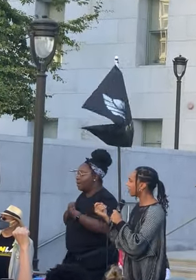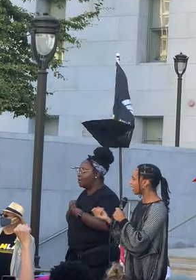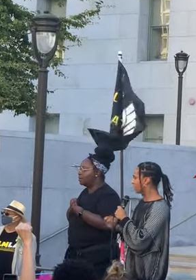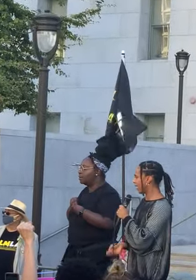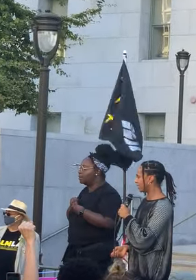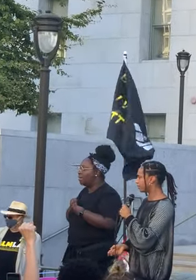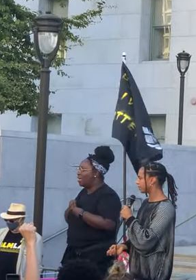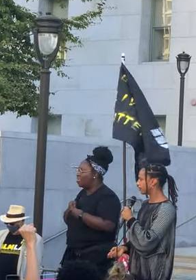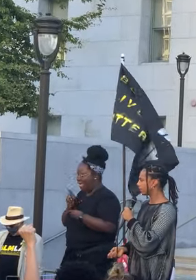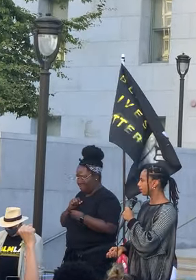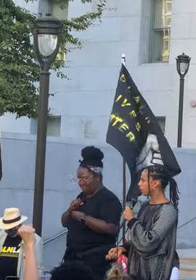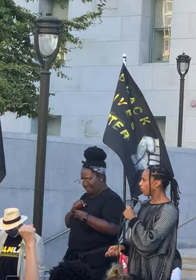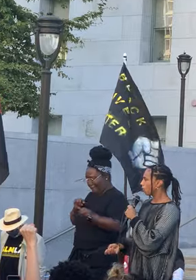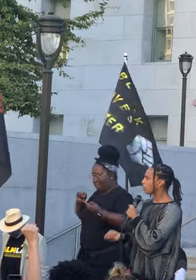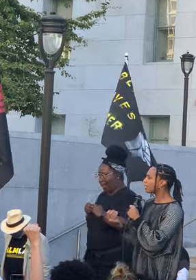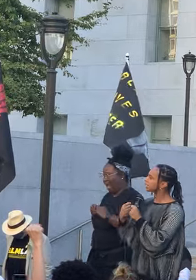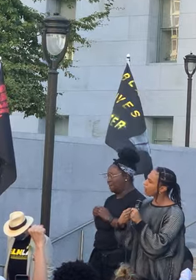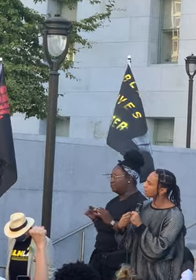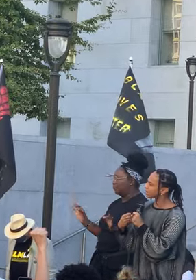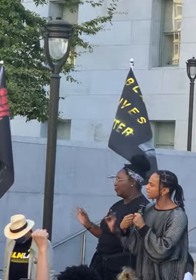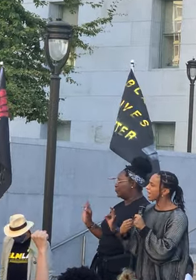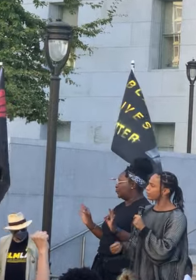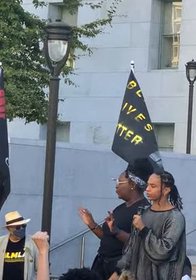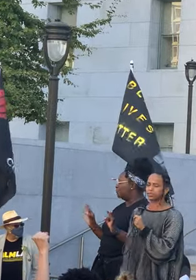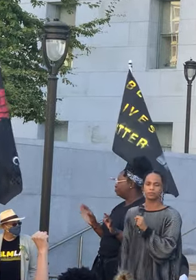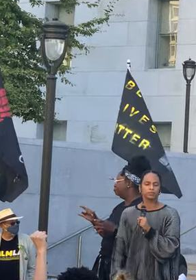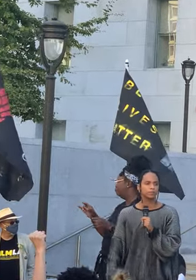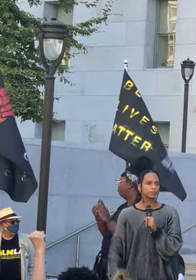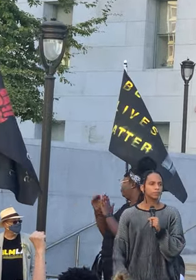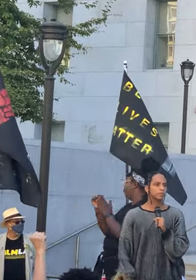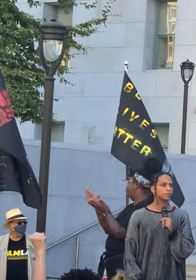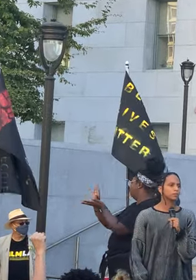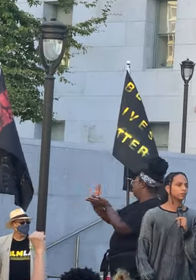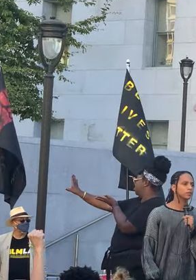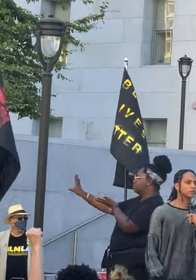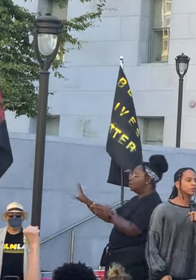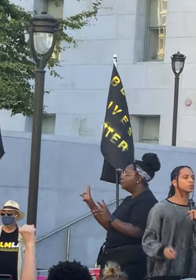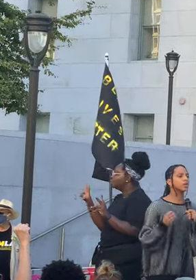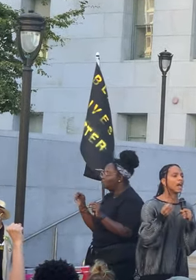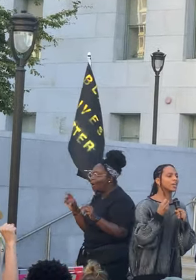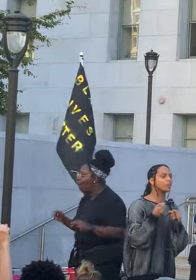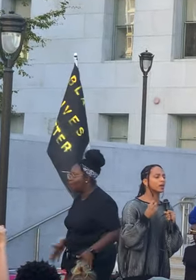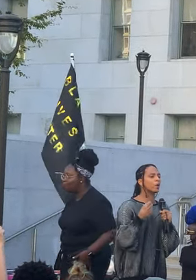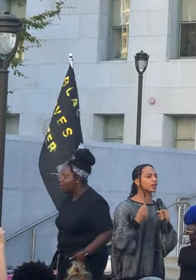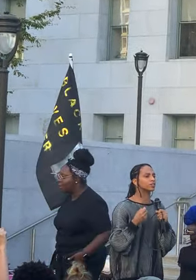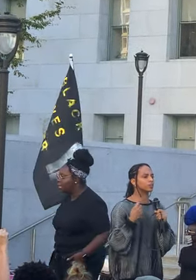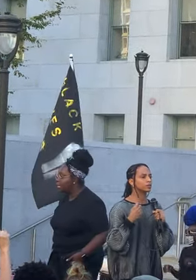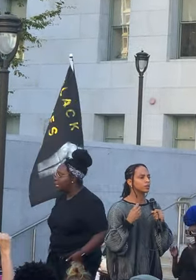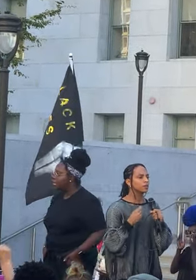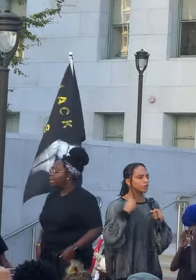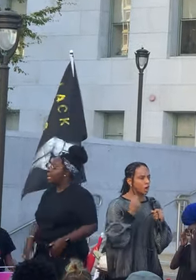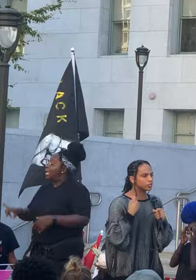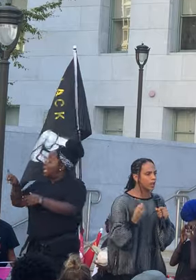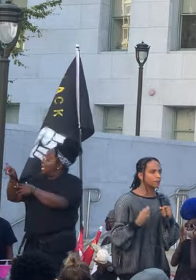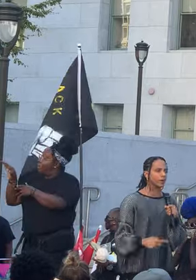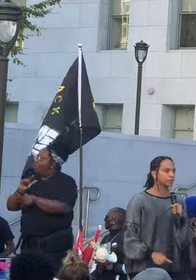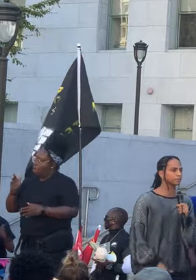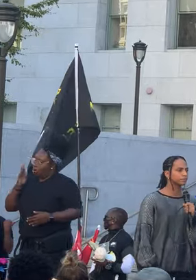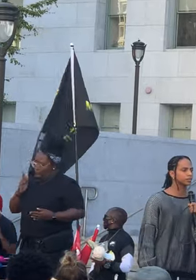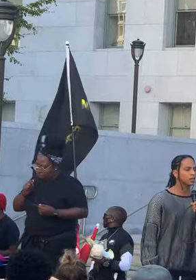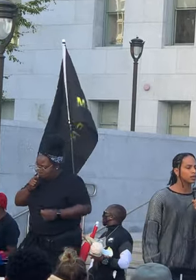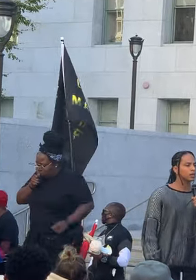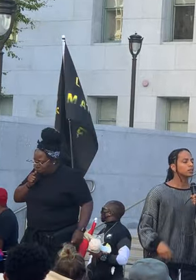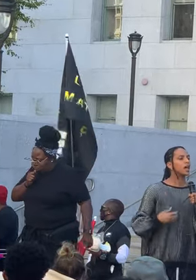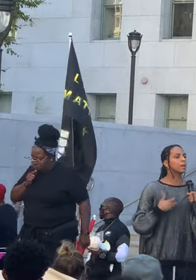make small that pain or make small ourselves. So again, if we're going to know